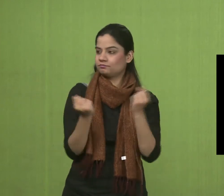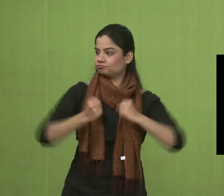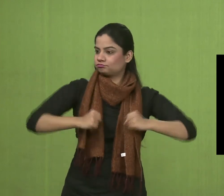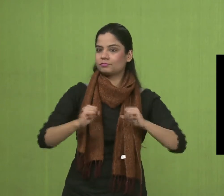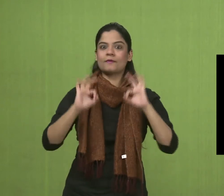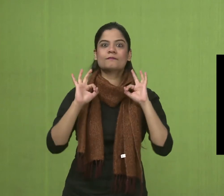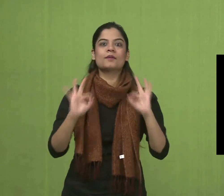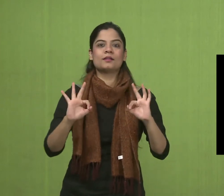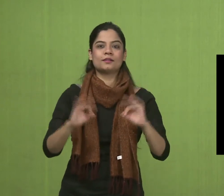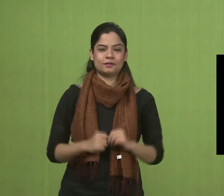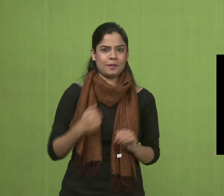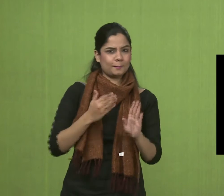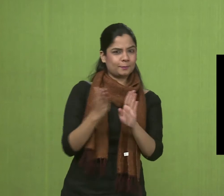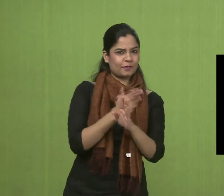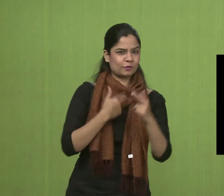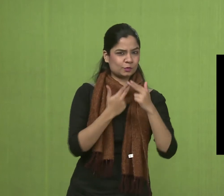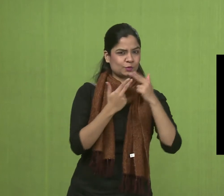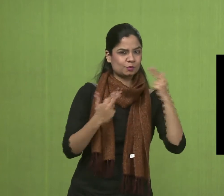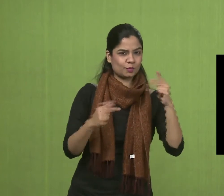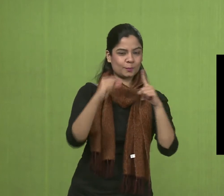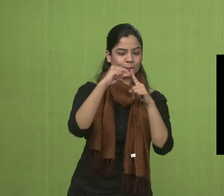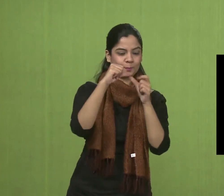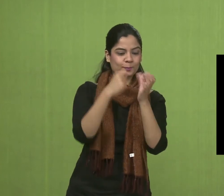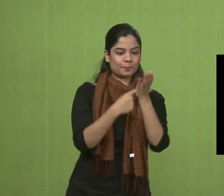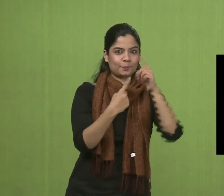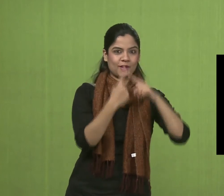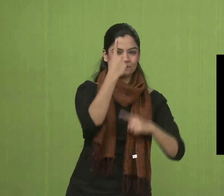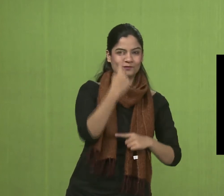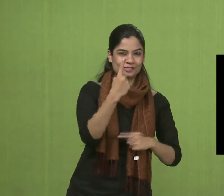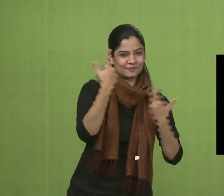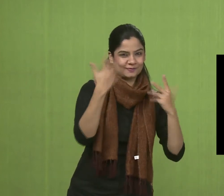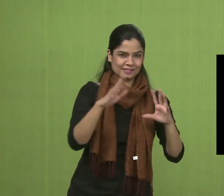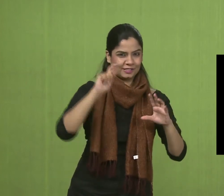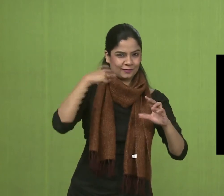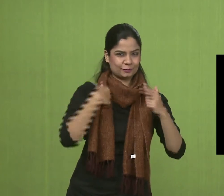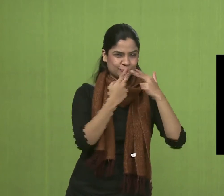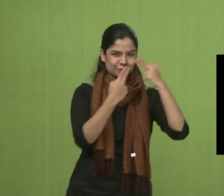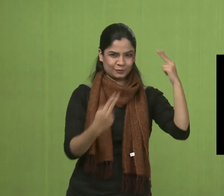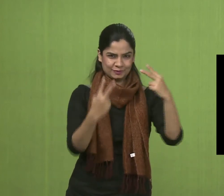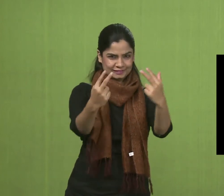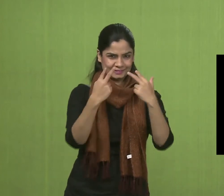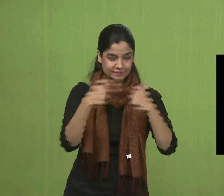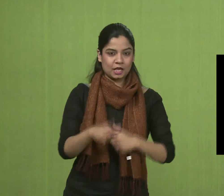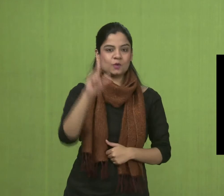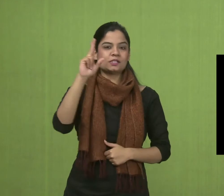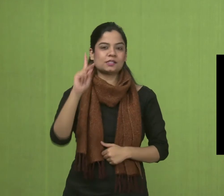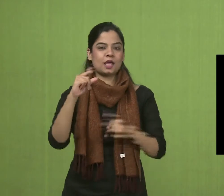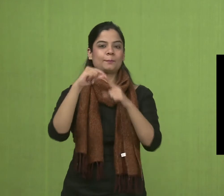Space Management. We have completed part 1 of this chapter. You may have seen the video